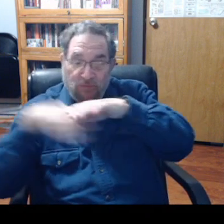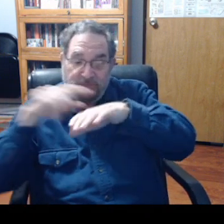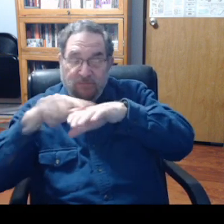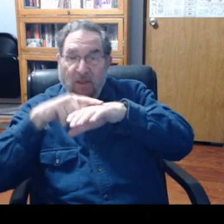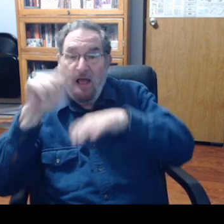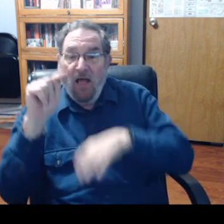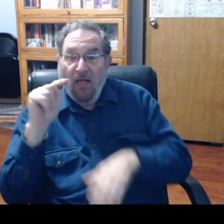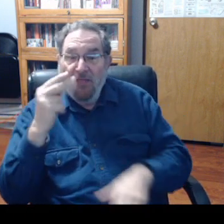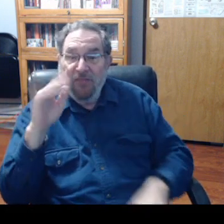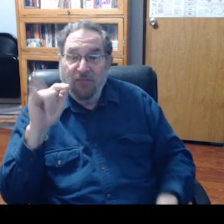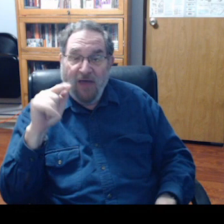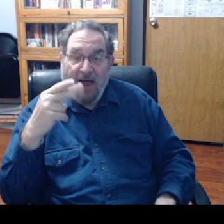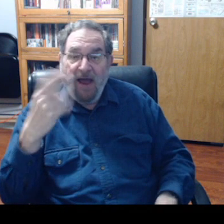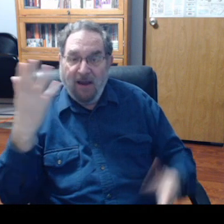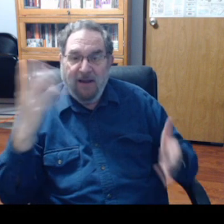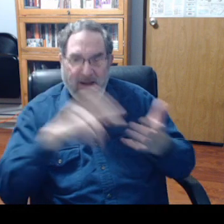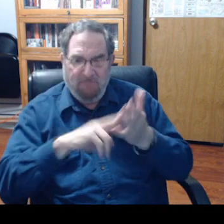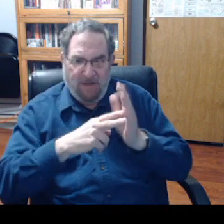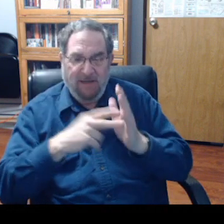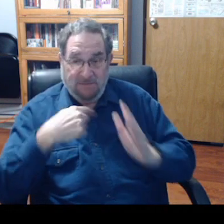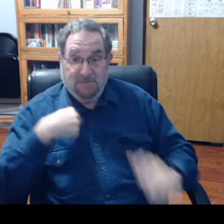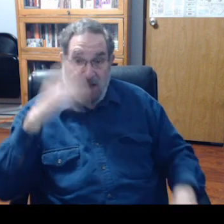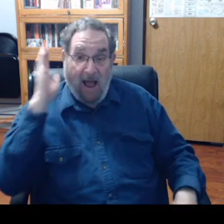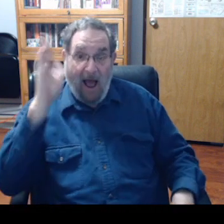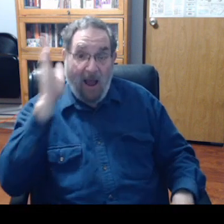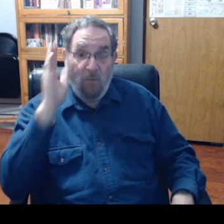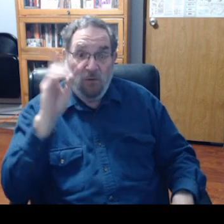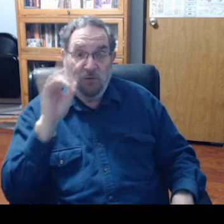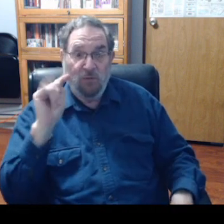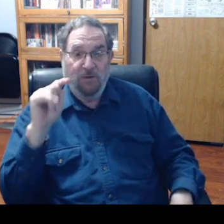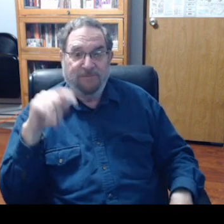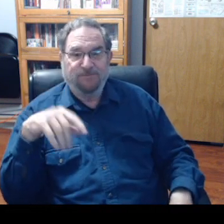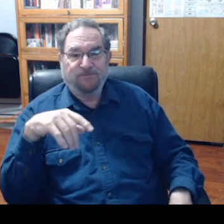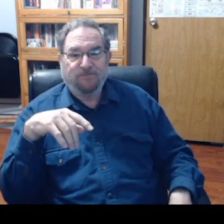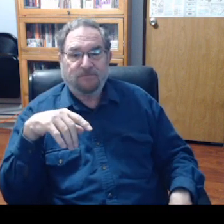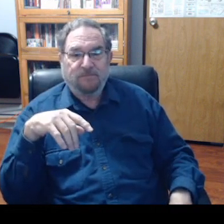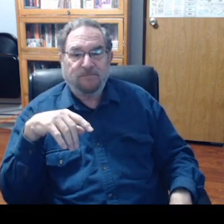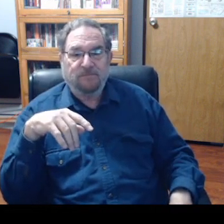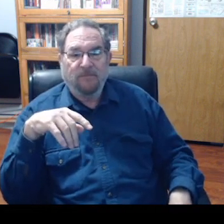under thigh, it means I will do it.